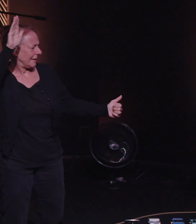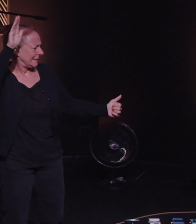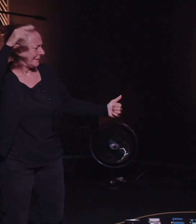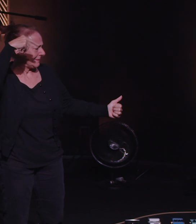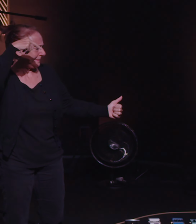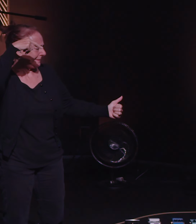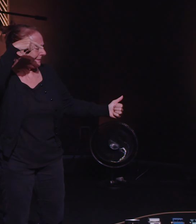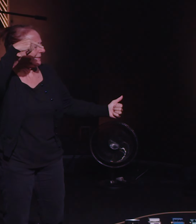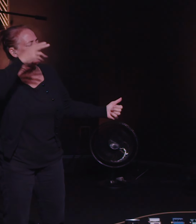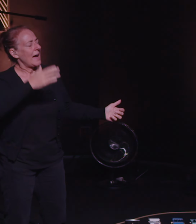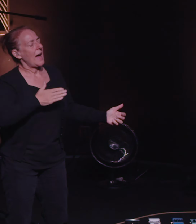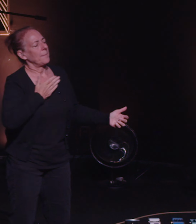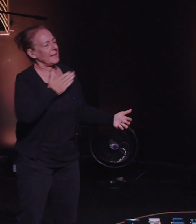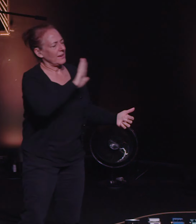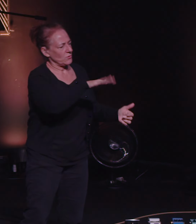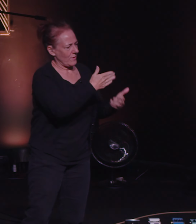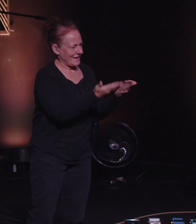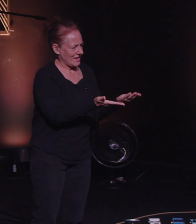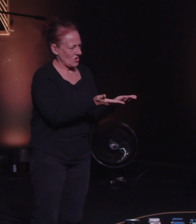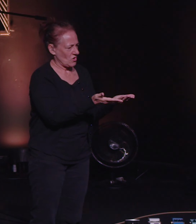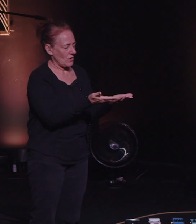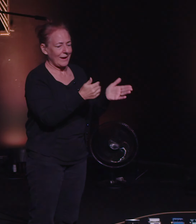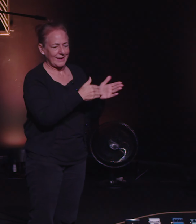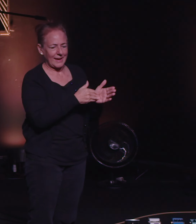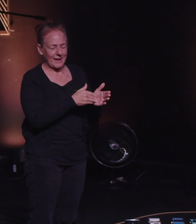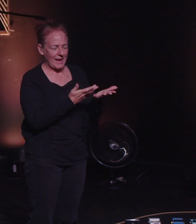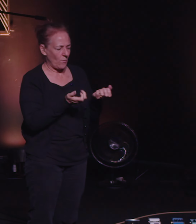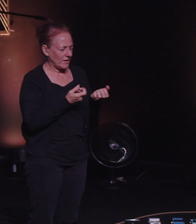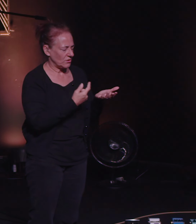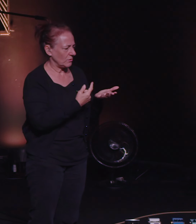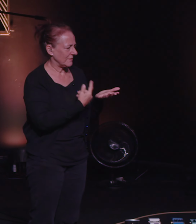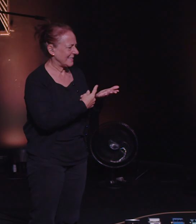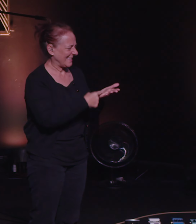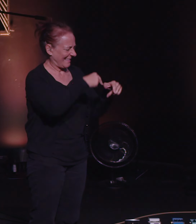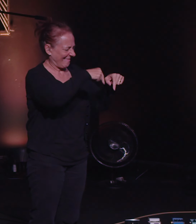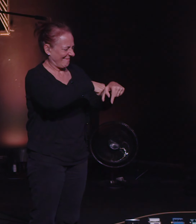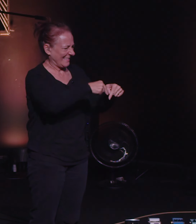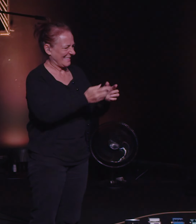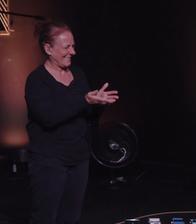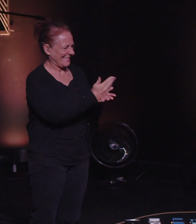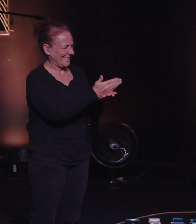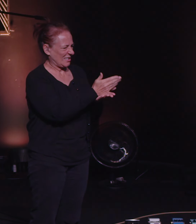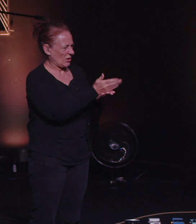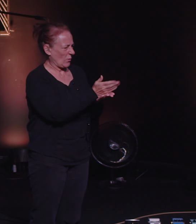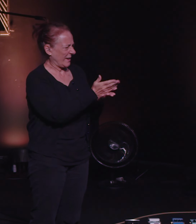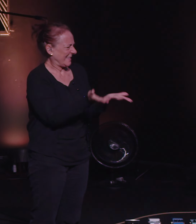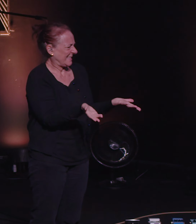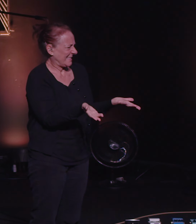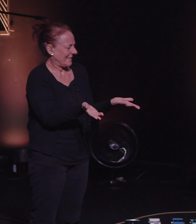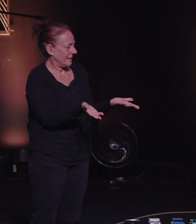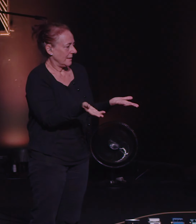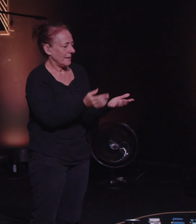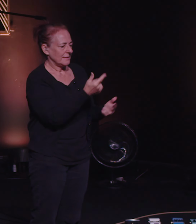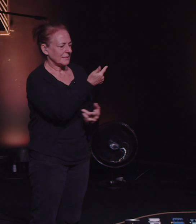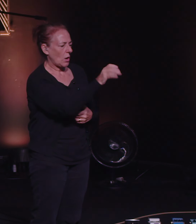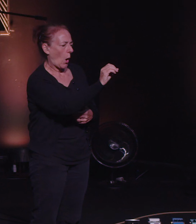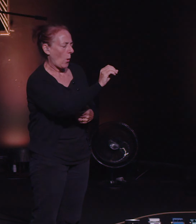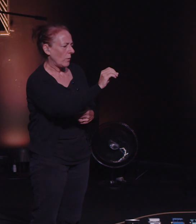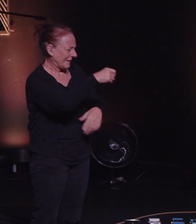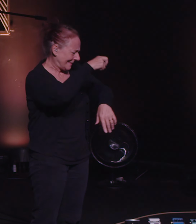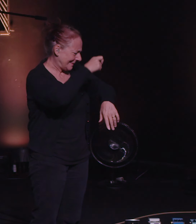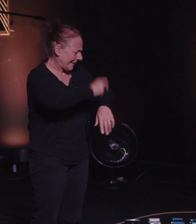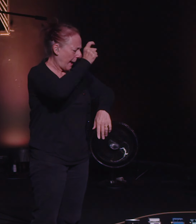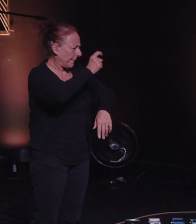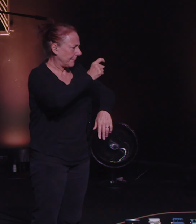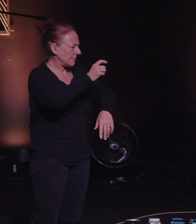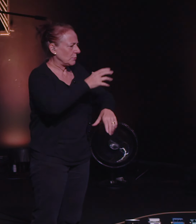I'm glad that you're here. Again, I want to kind of go over what this series has been about. Again, it's go. It's time to take